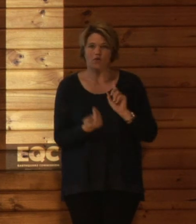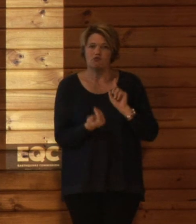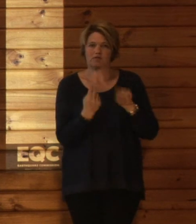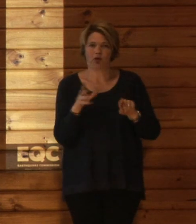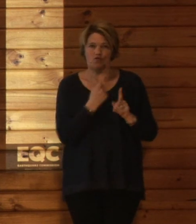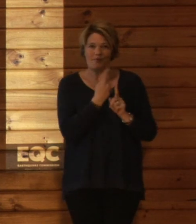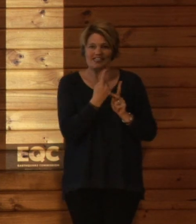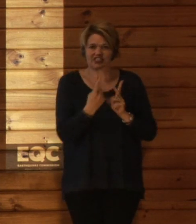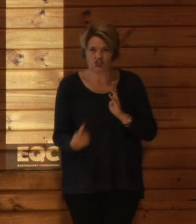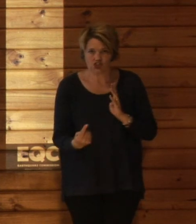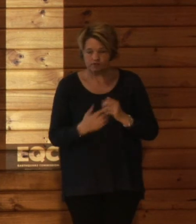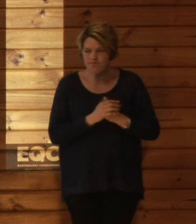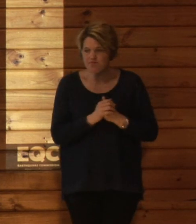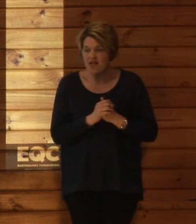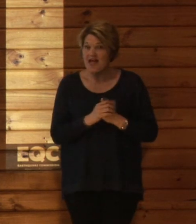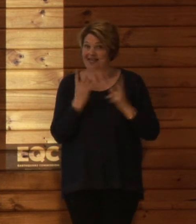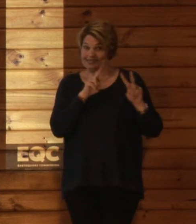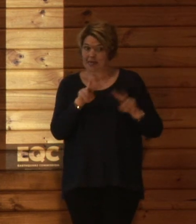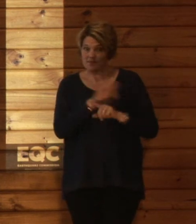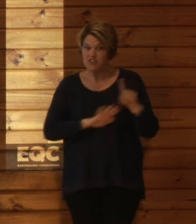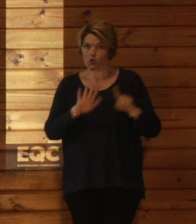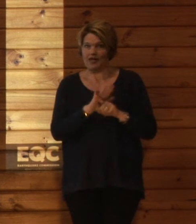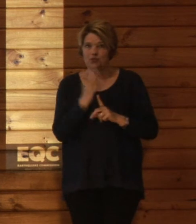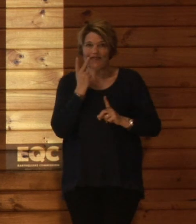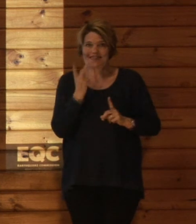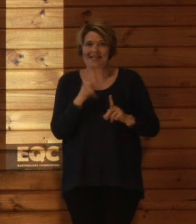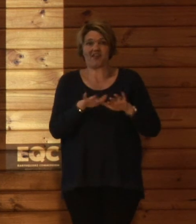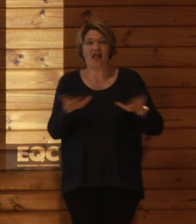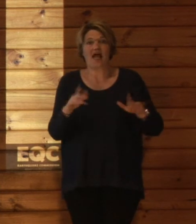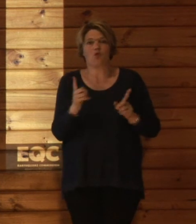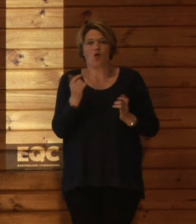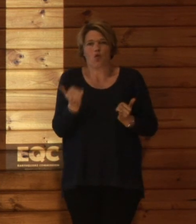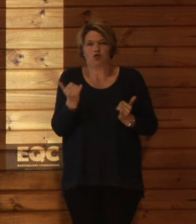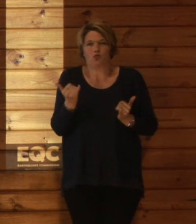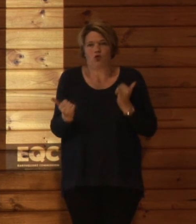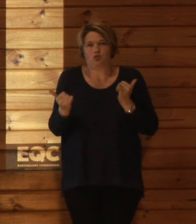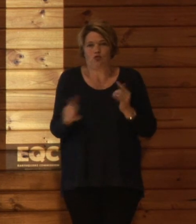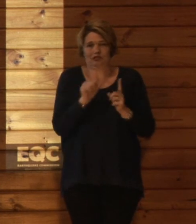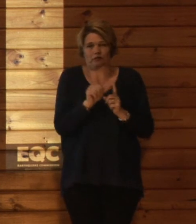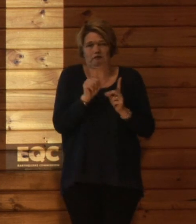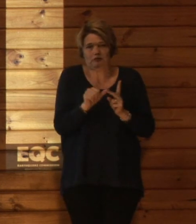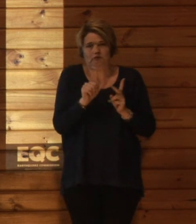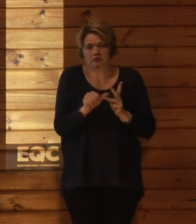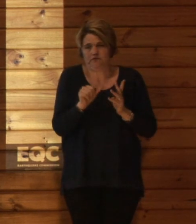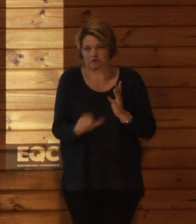worse with each earthquake. And that's the crux of this increased liquefaction vulnerability.